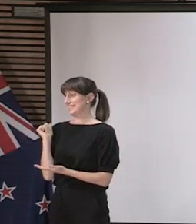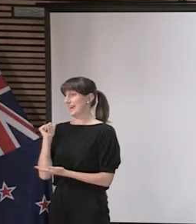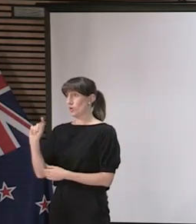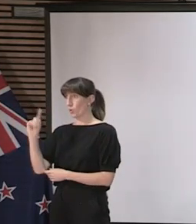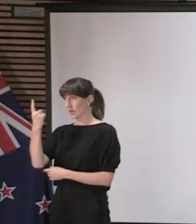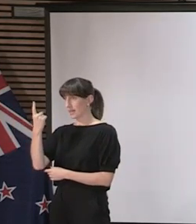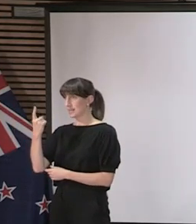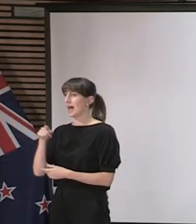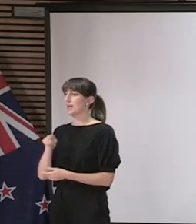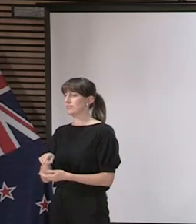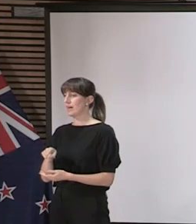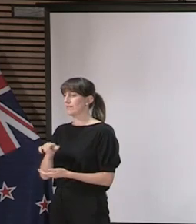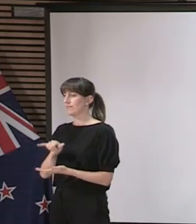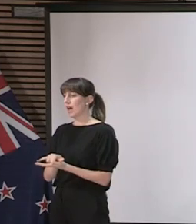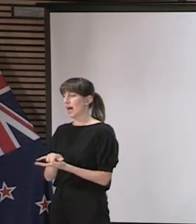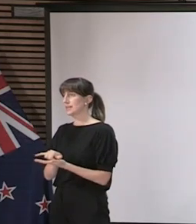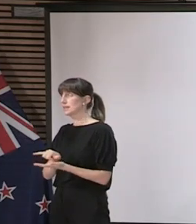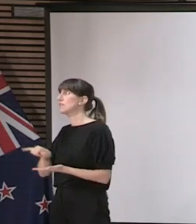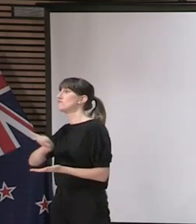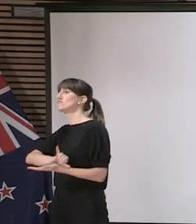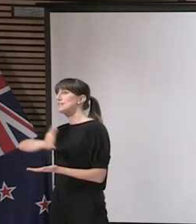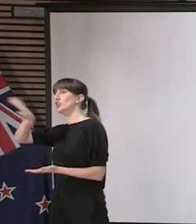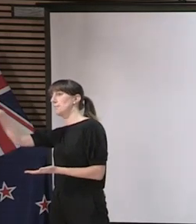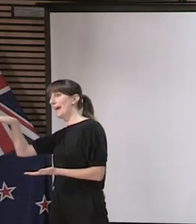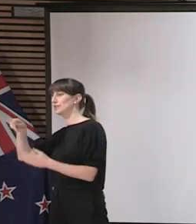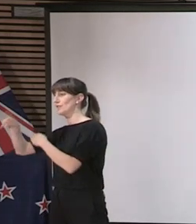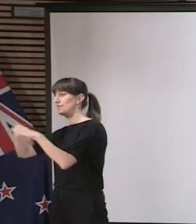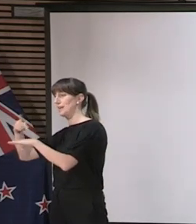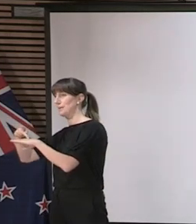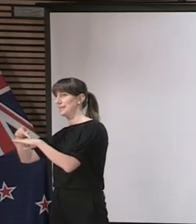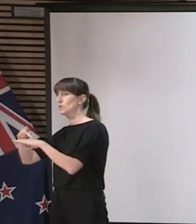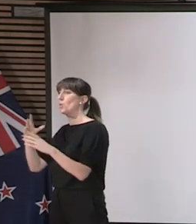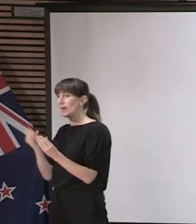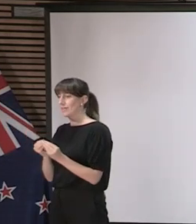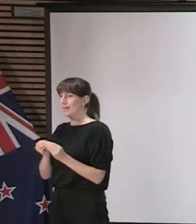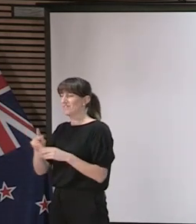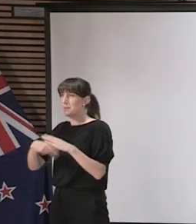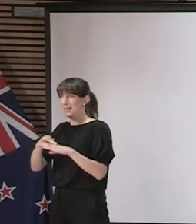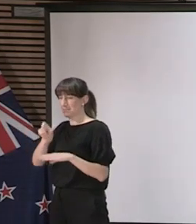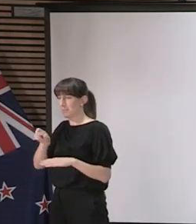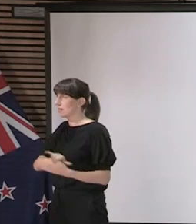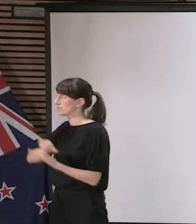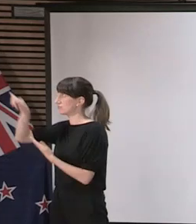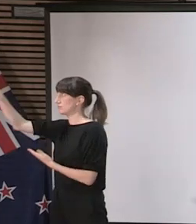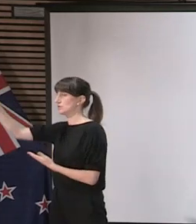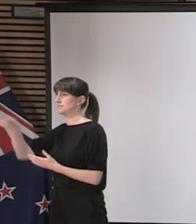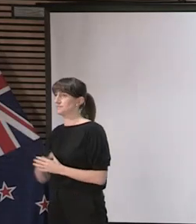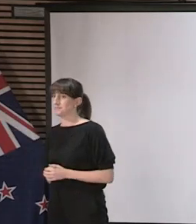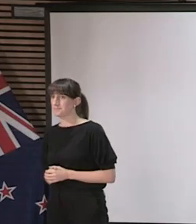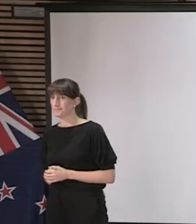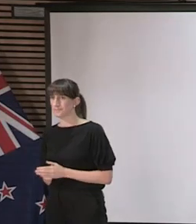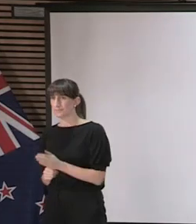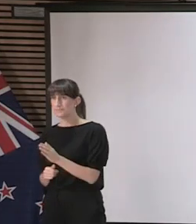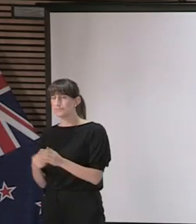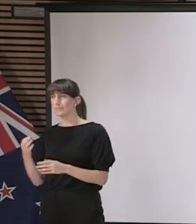shortly afterwards, carrying 63 Filipino residents. Mr. Hipkins, what advice are you getting on the